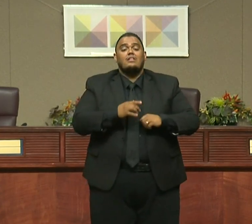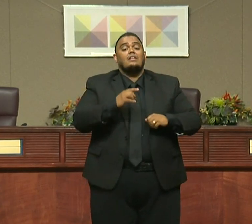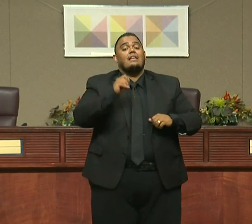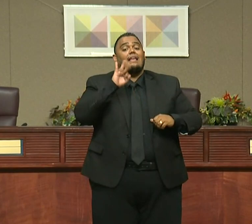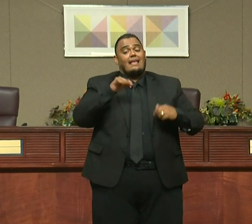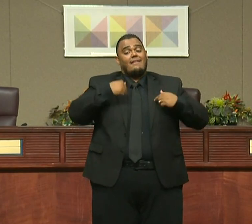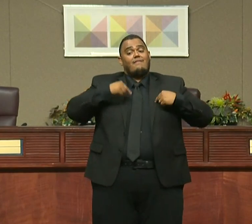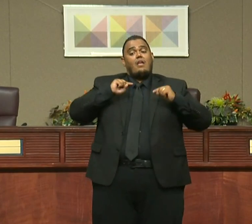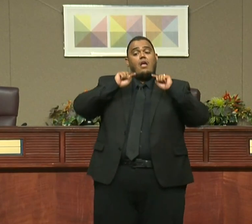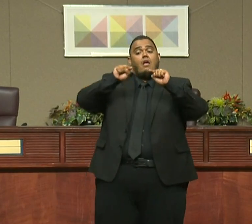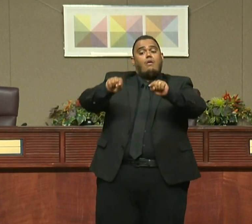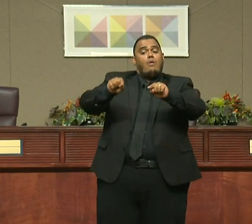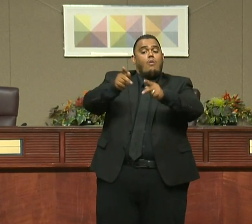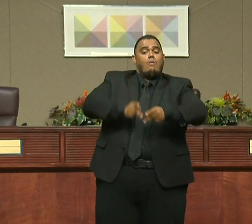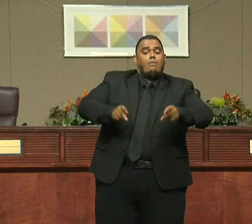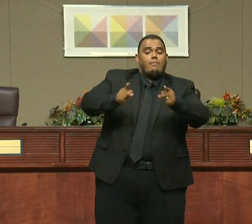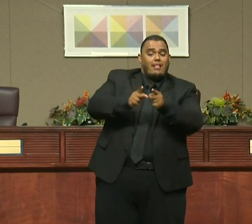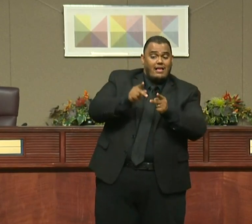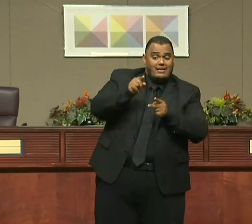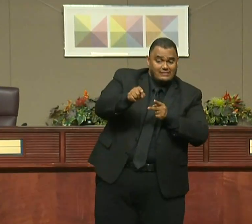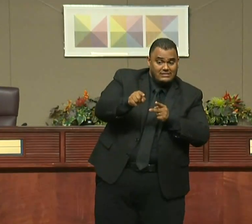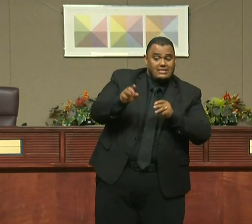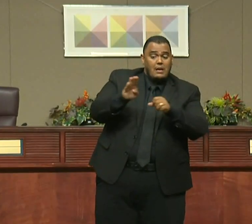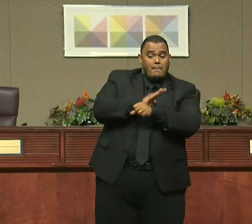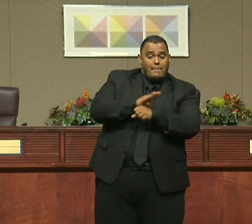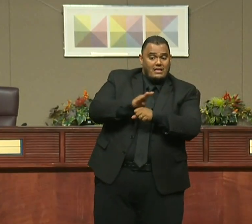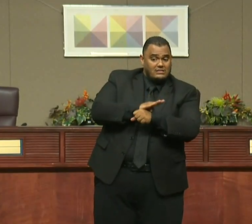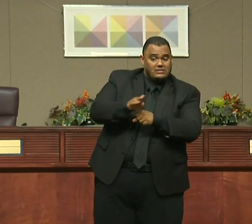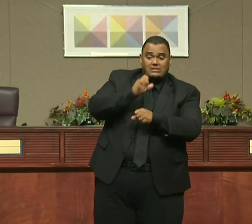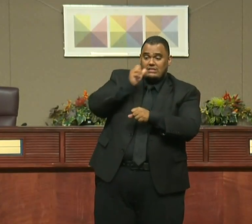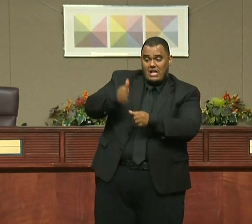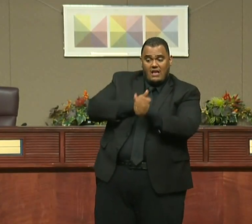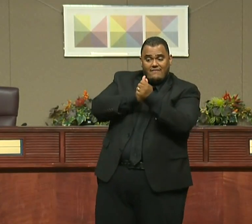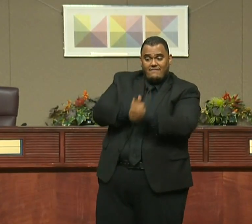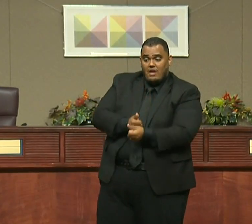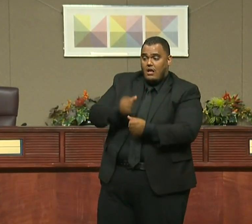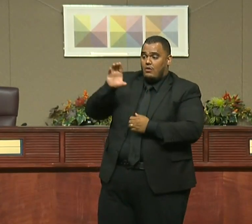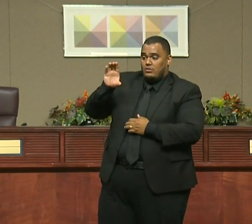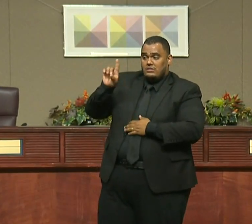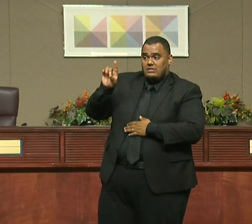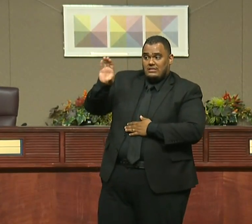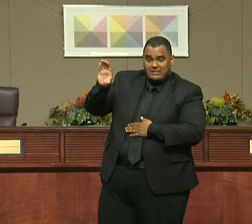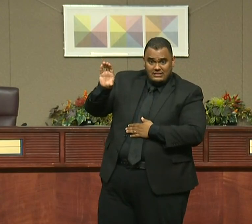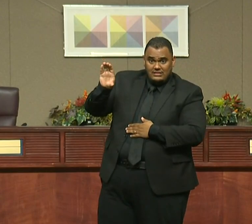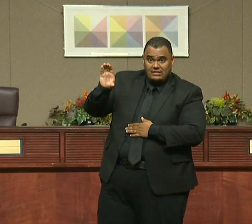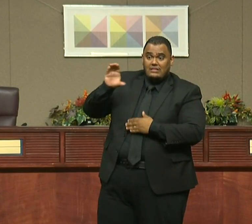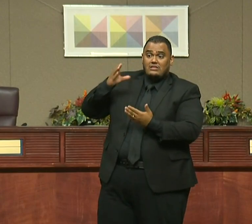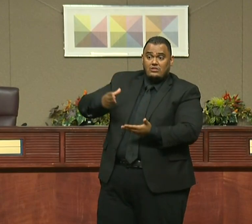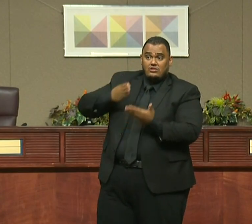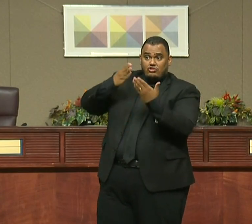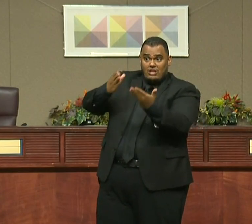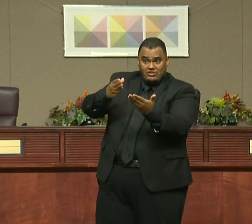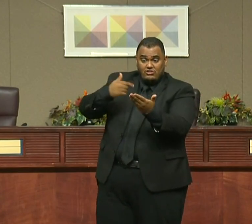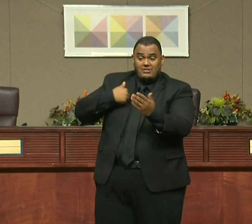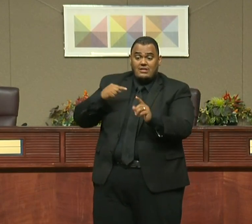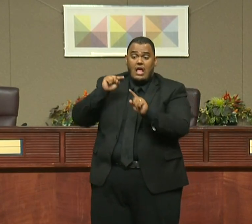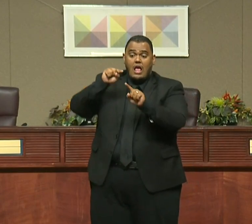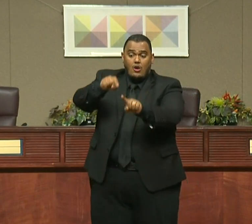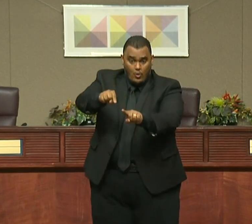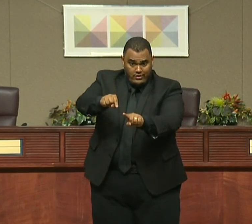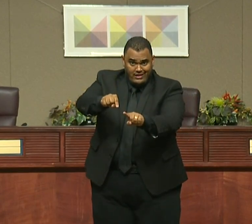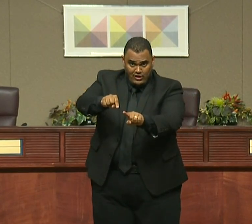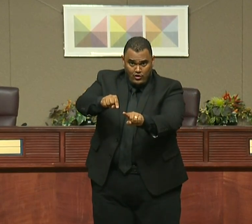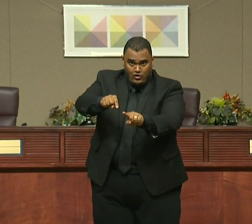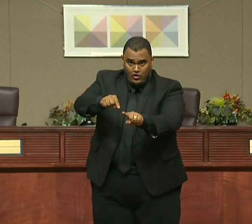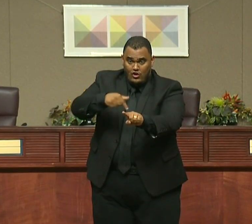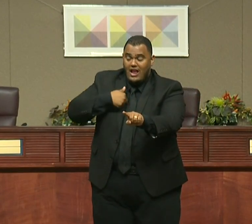not following the guidelines, I'd keep that in mind if I developed the virus and I can point back to where